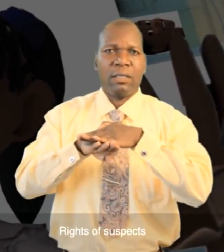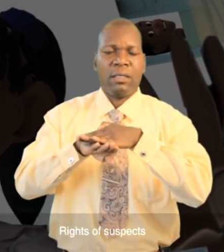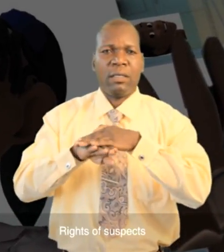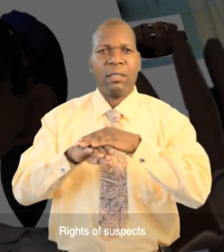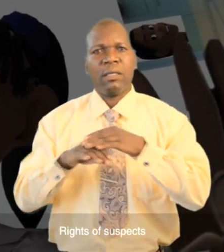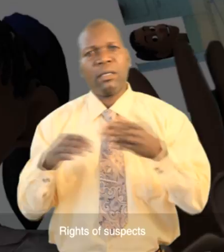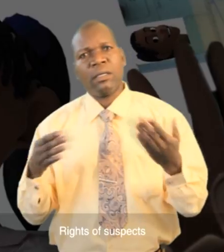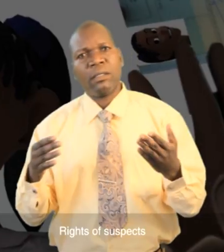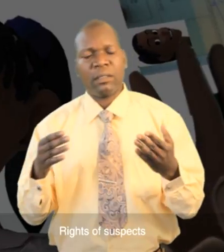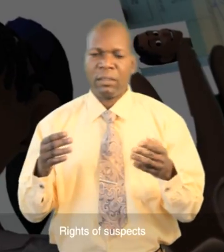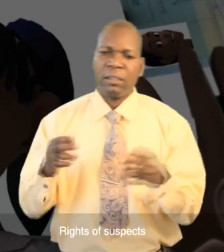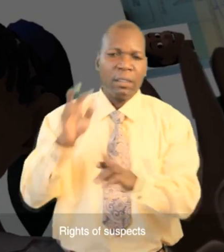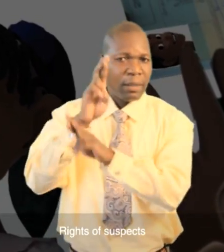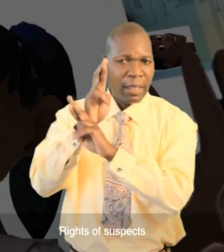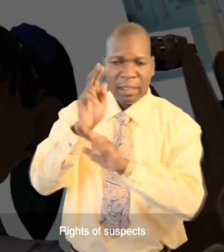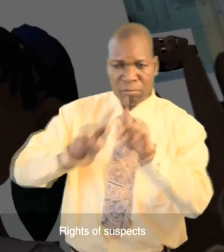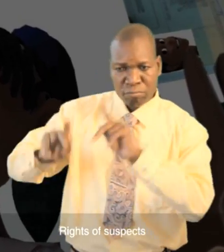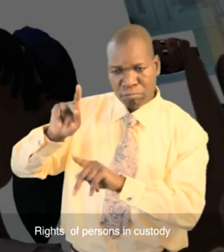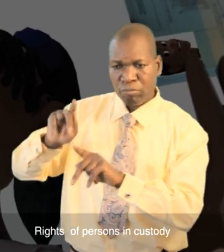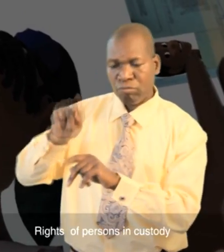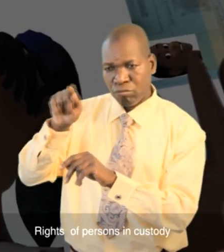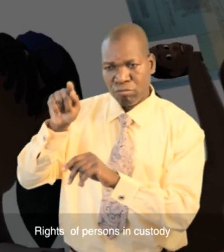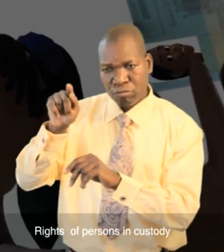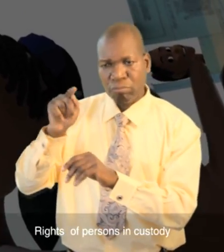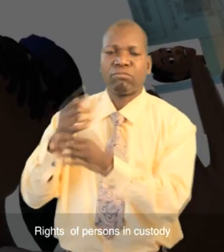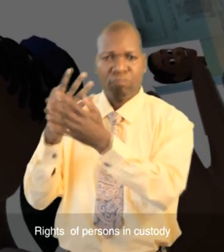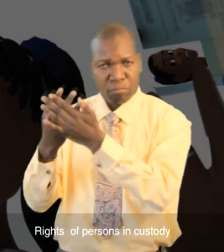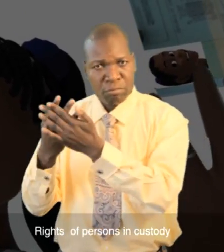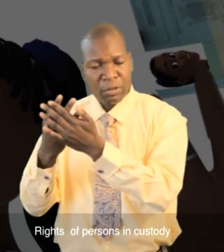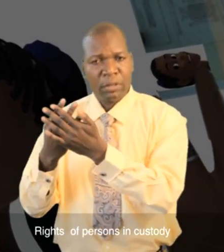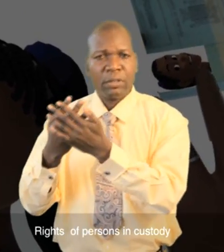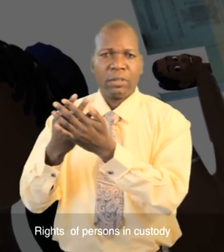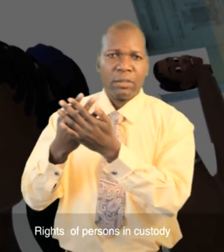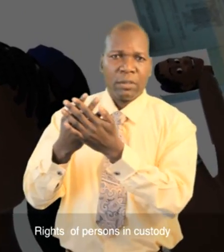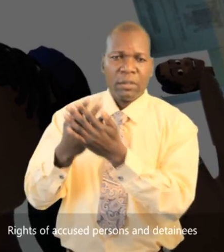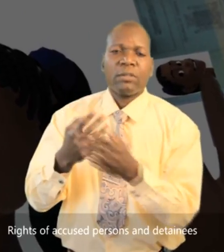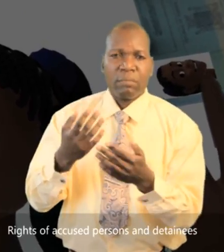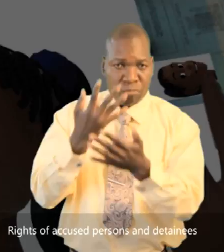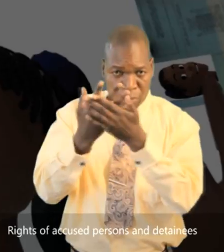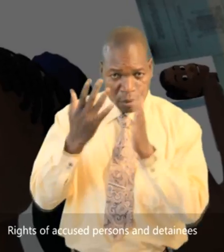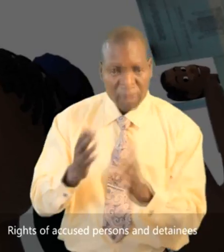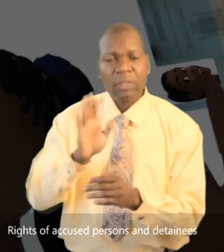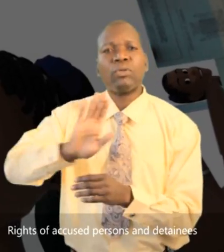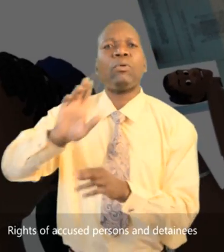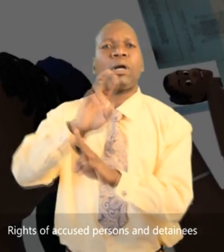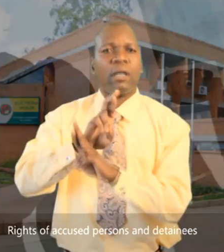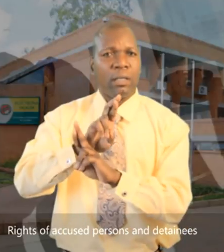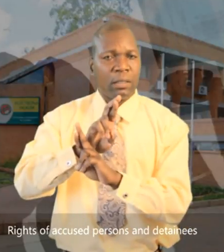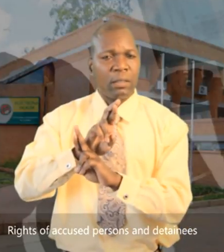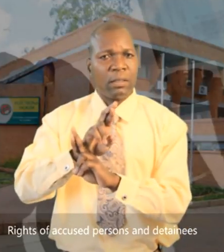of suspects, rights of persons in custody, rights of accused persons and